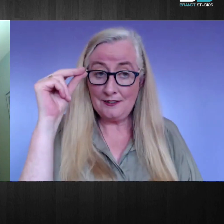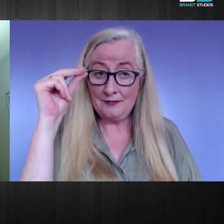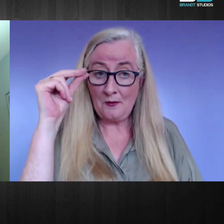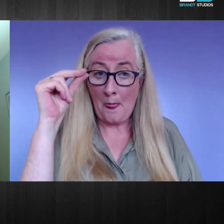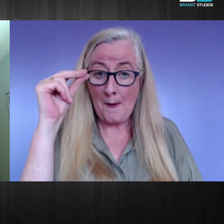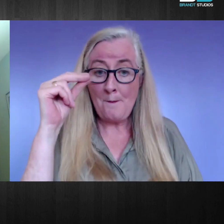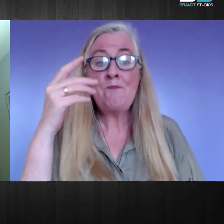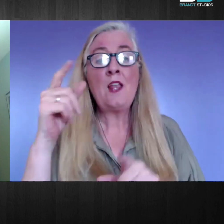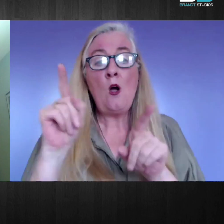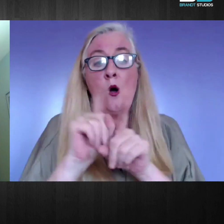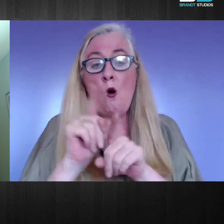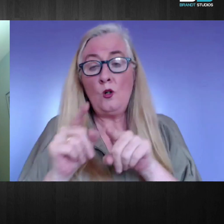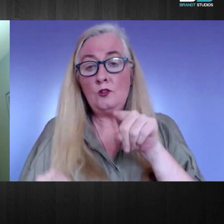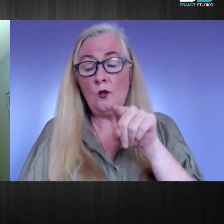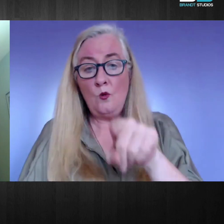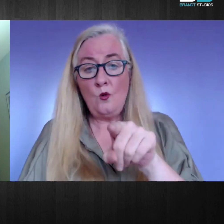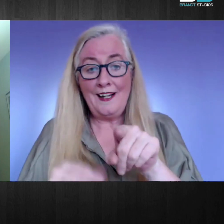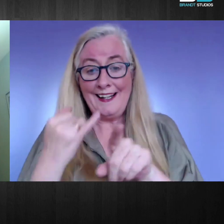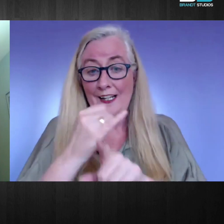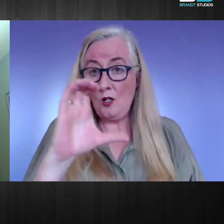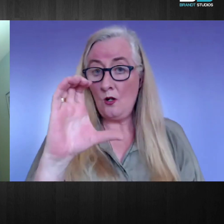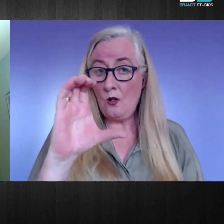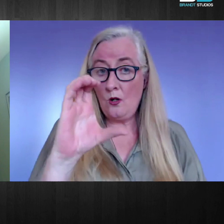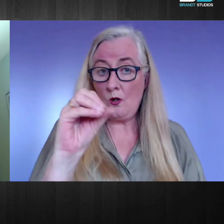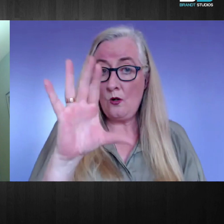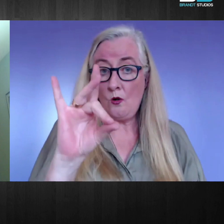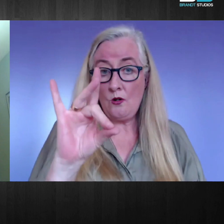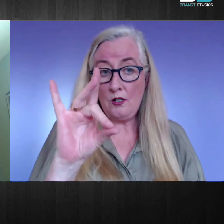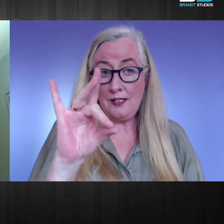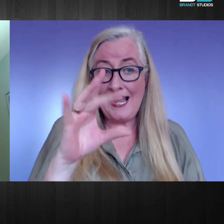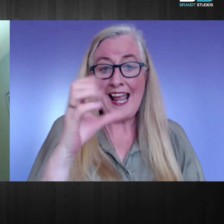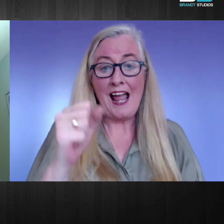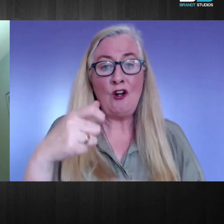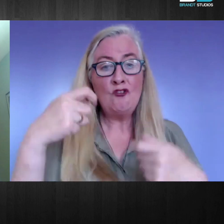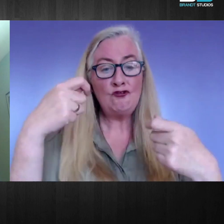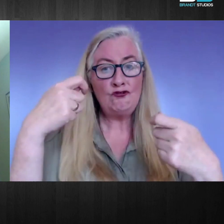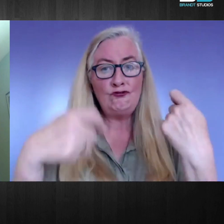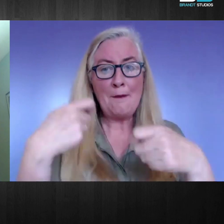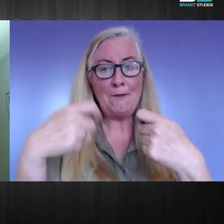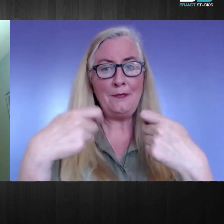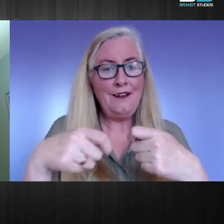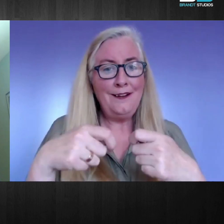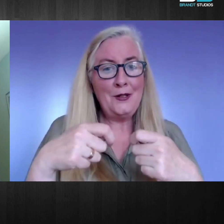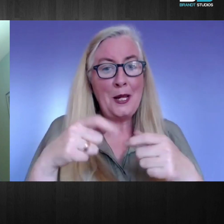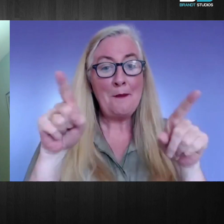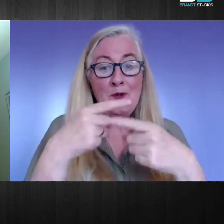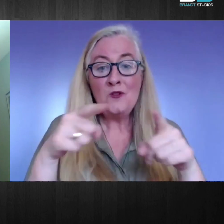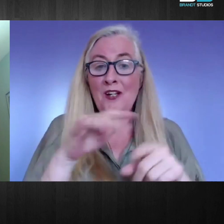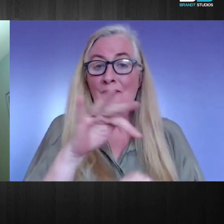in Cork, where they used rap music with a group of young people from Cork City, from a really disadvantaged